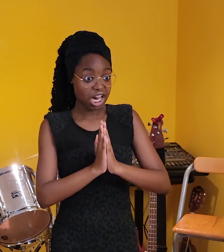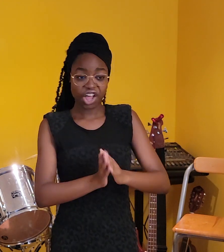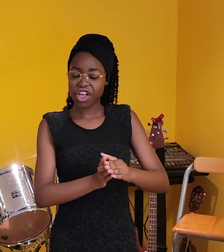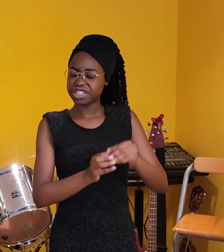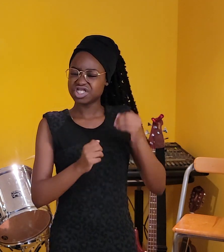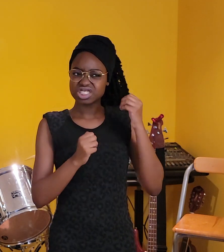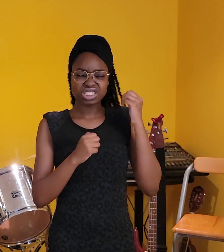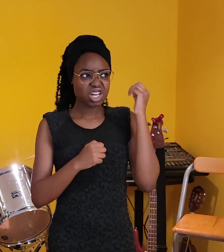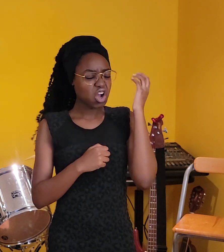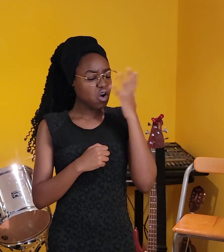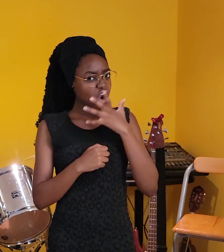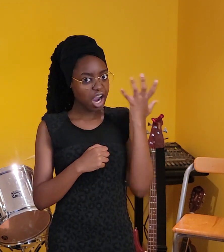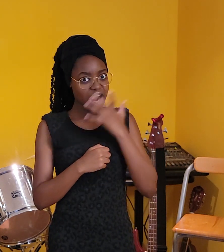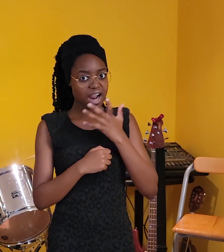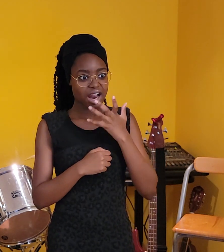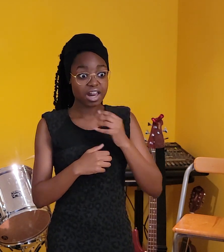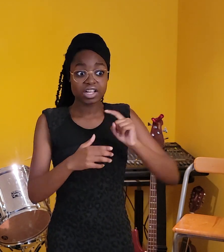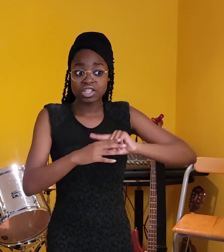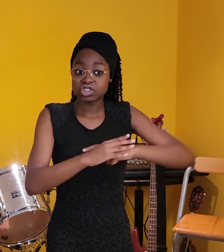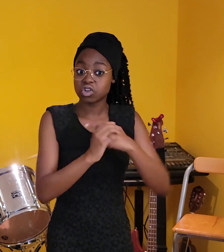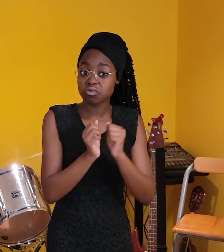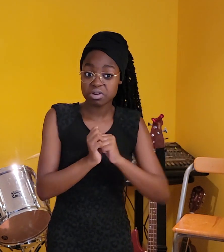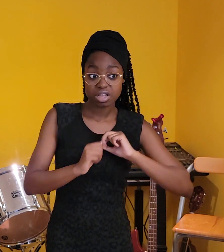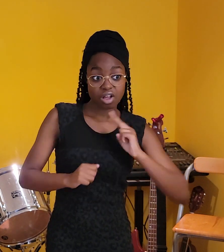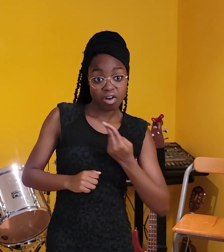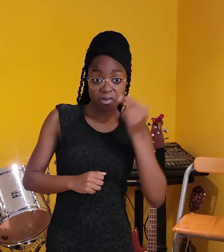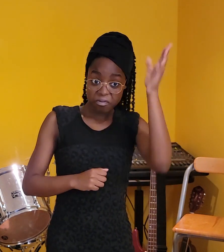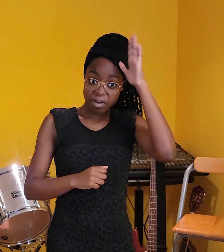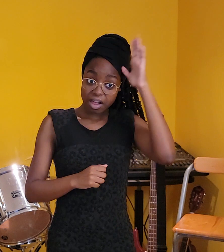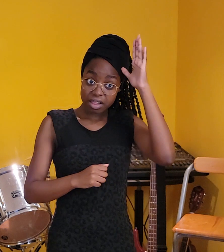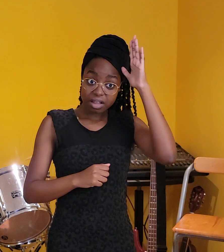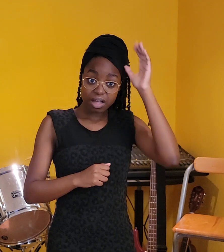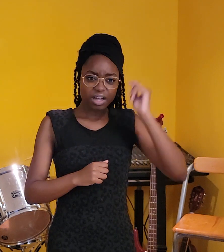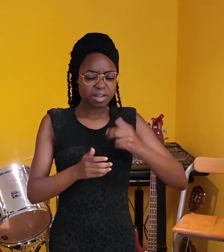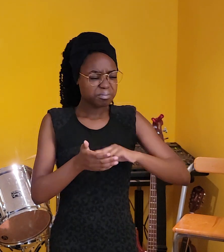starting with Our Father, you can ask, what does it mean?